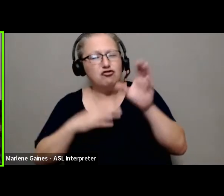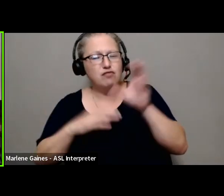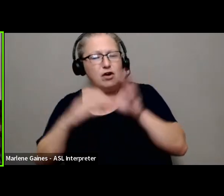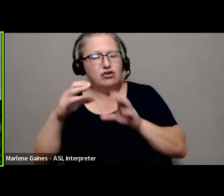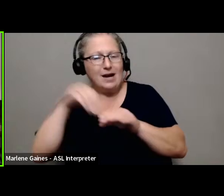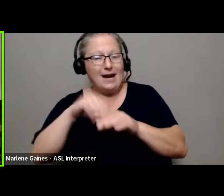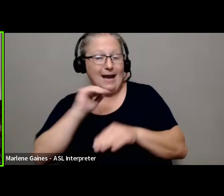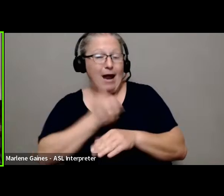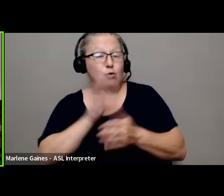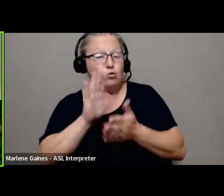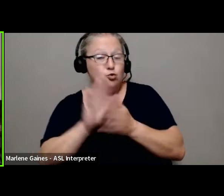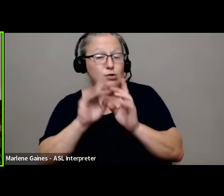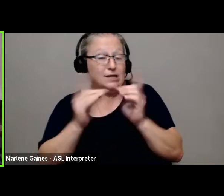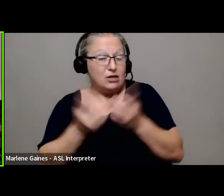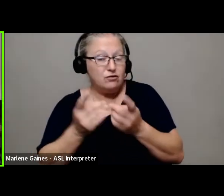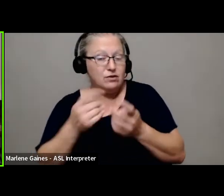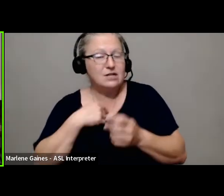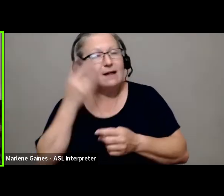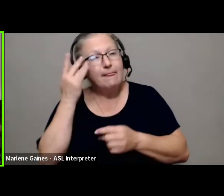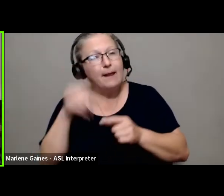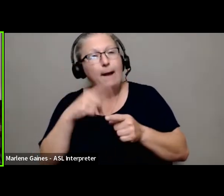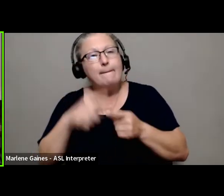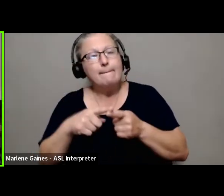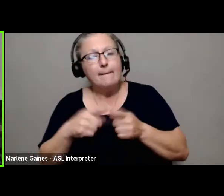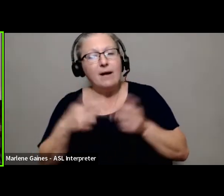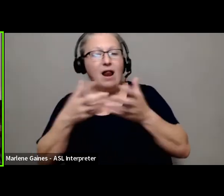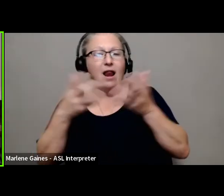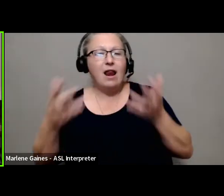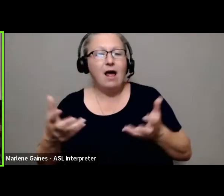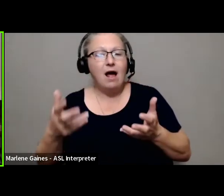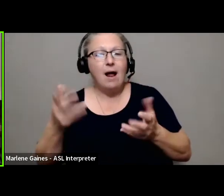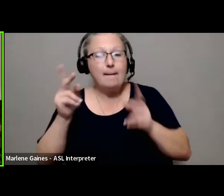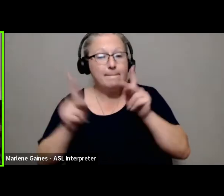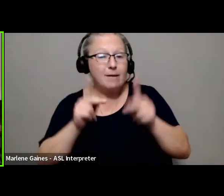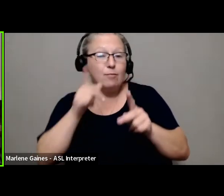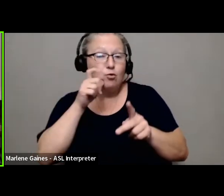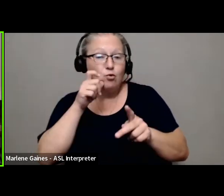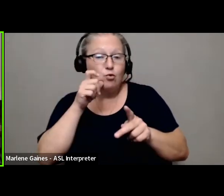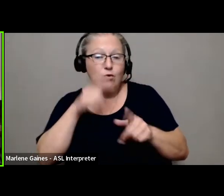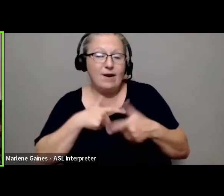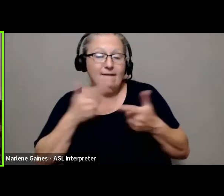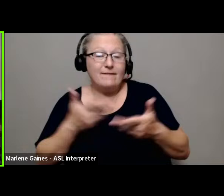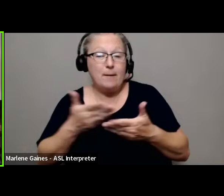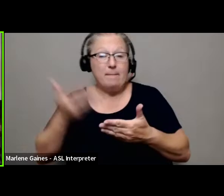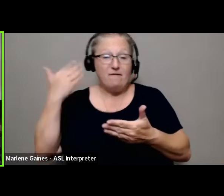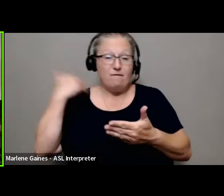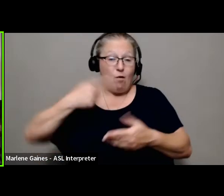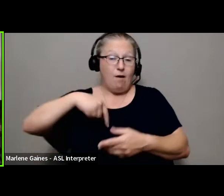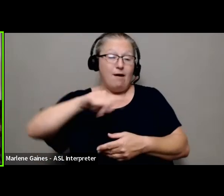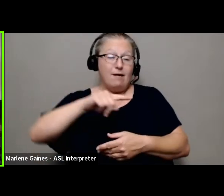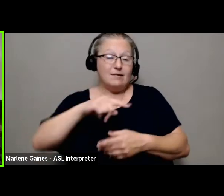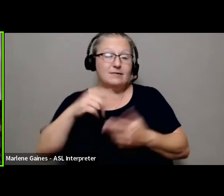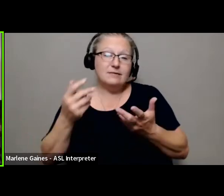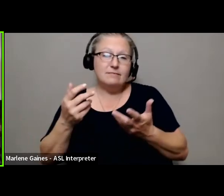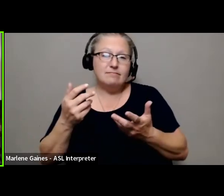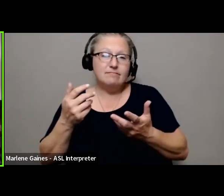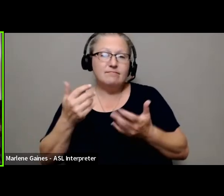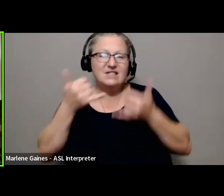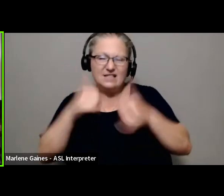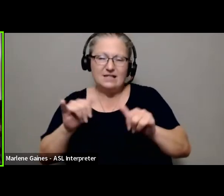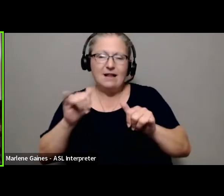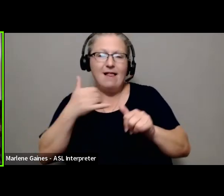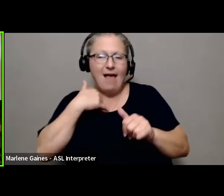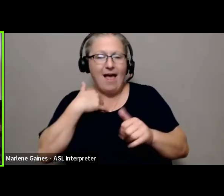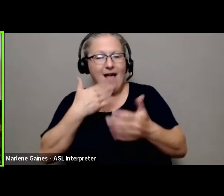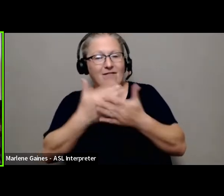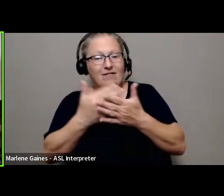school district, and I think about a lot of the folks that were here before we were. There are still artifacts